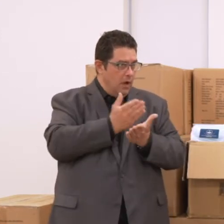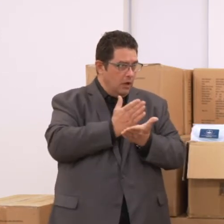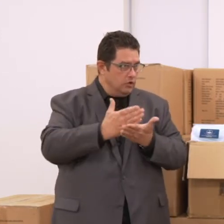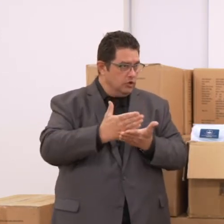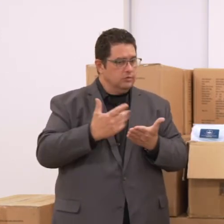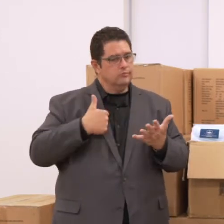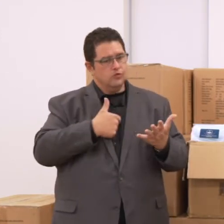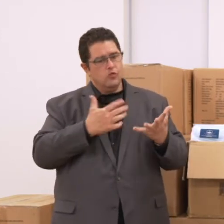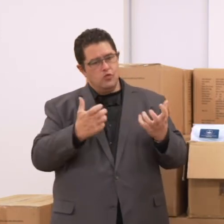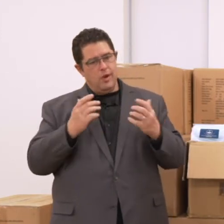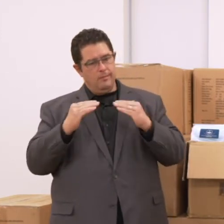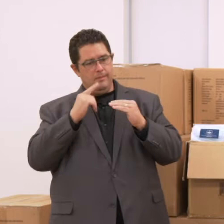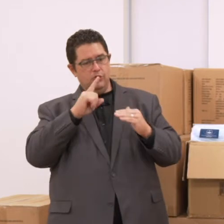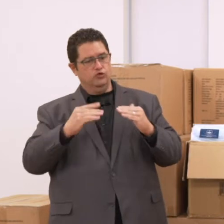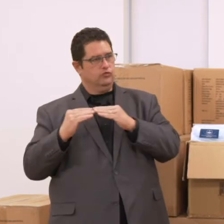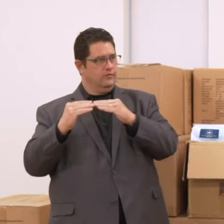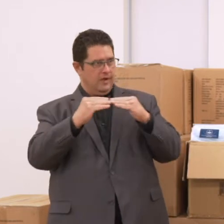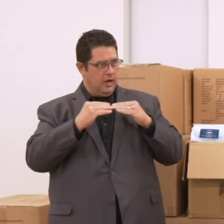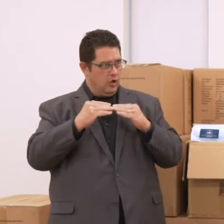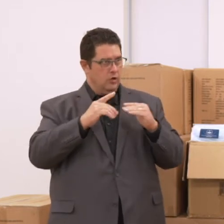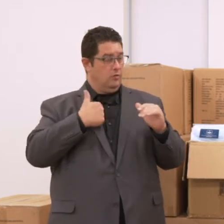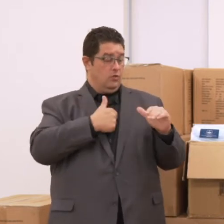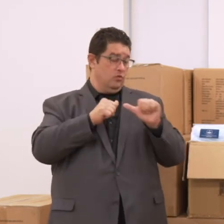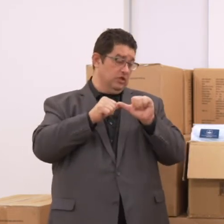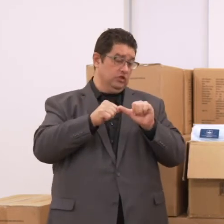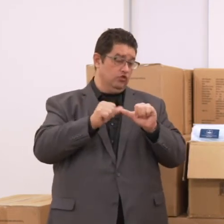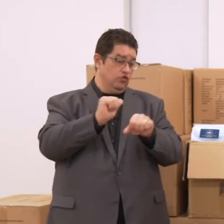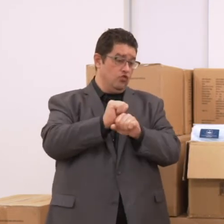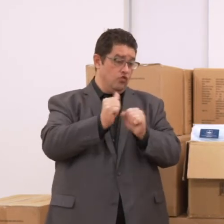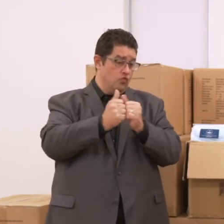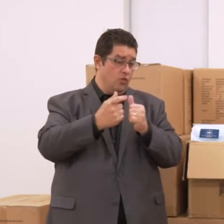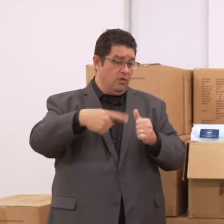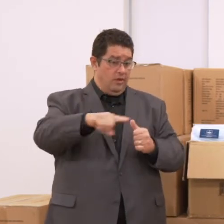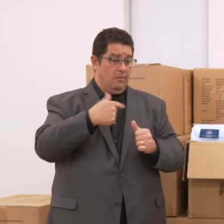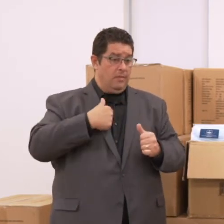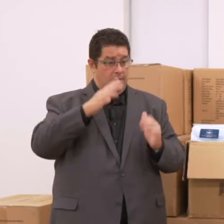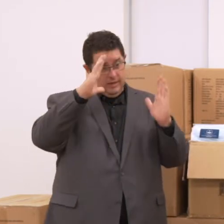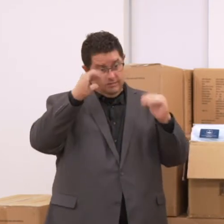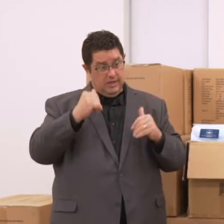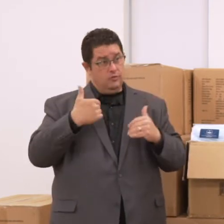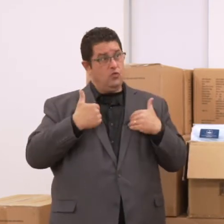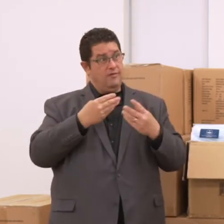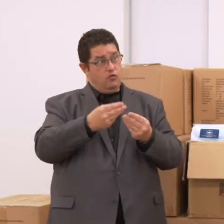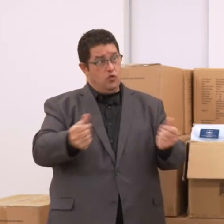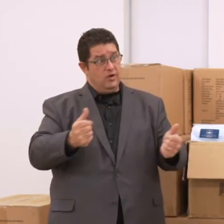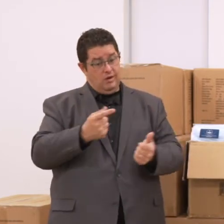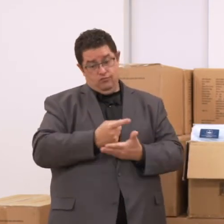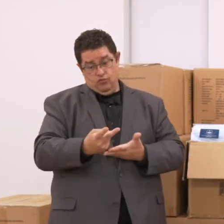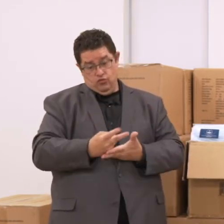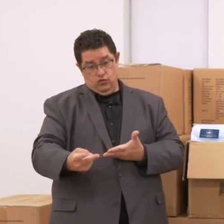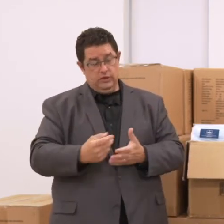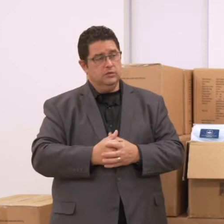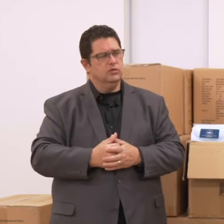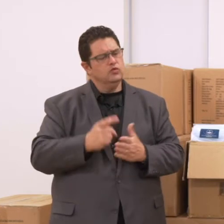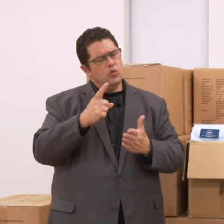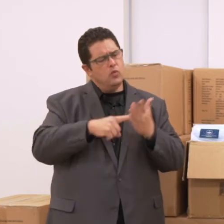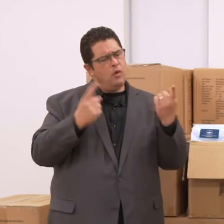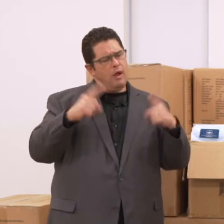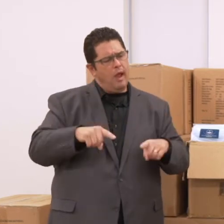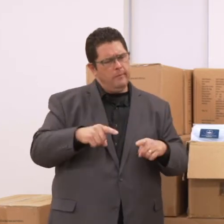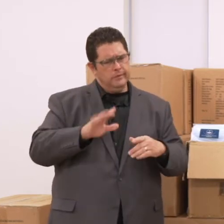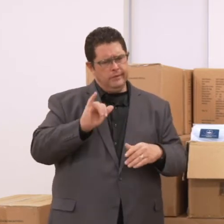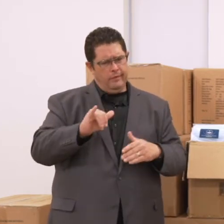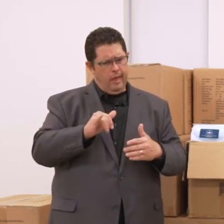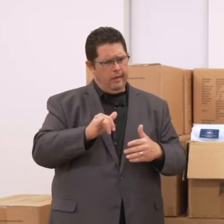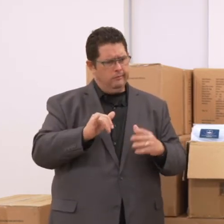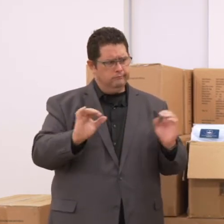in a way that's equitable, and we'll continue to work with them on a formula. I expect to have that worked out in the coming weeks. And what happens during that gap, right?